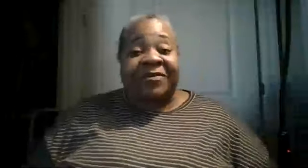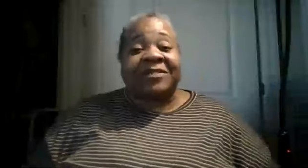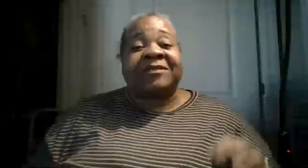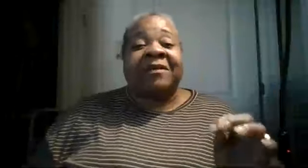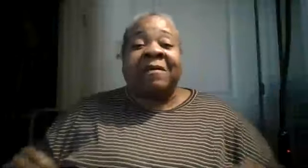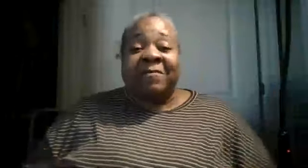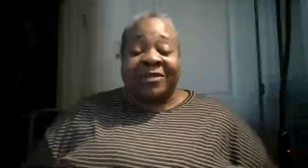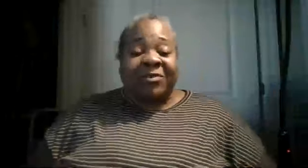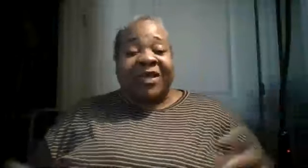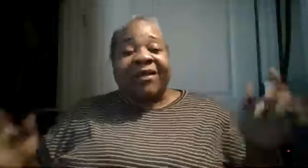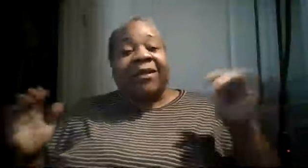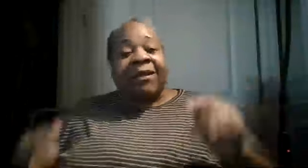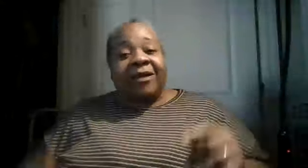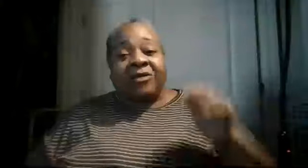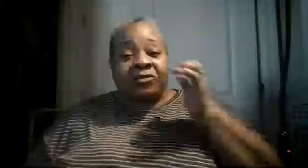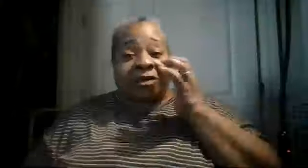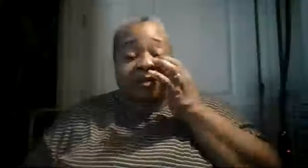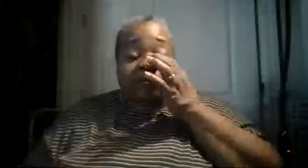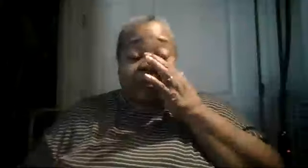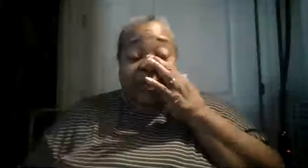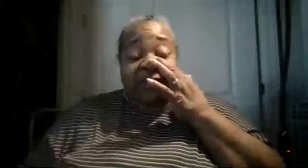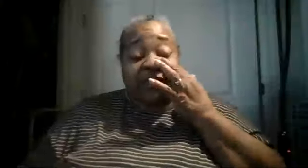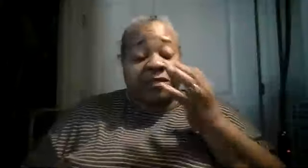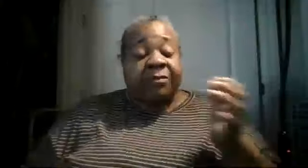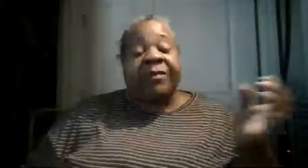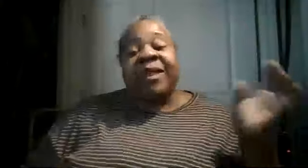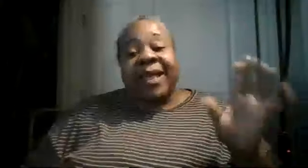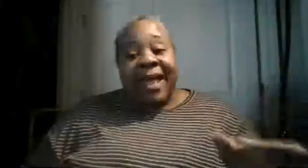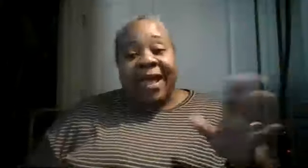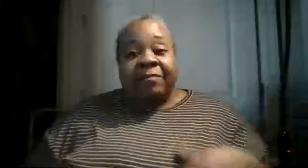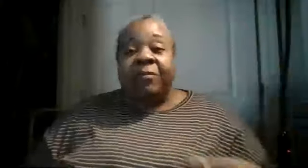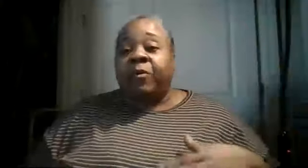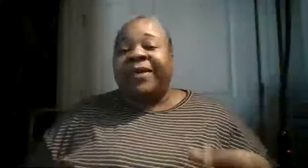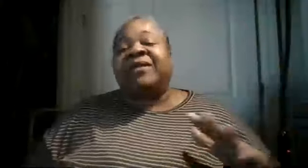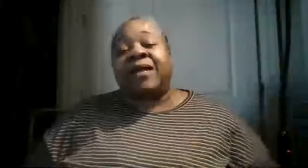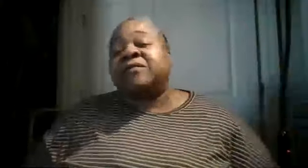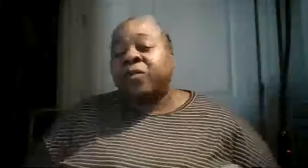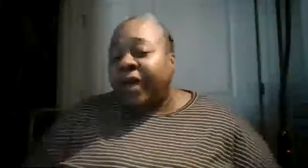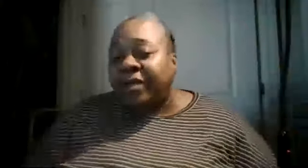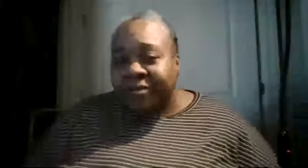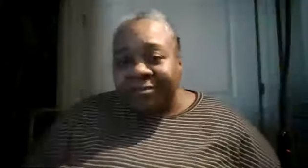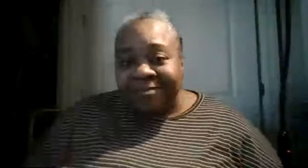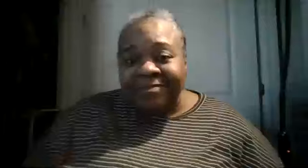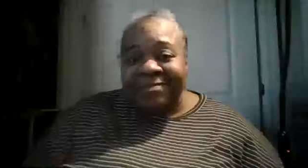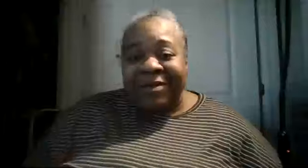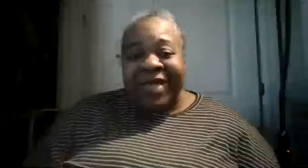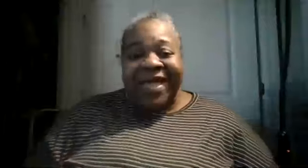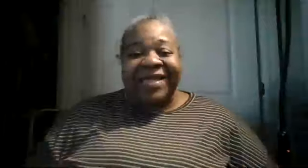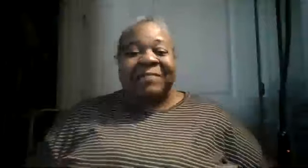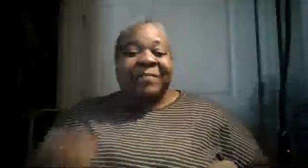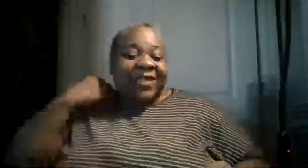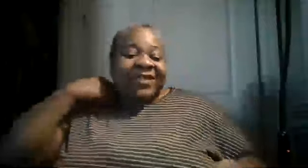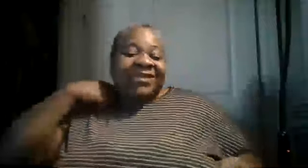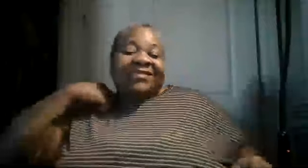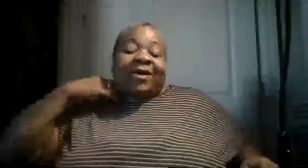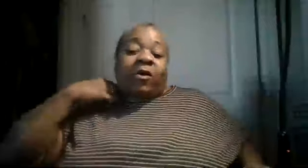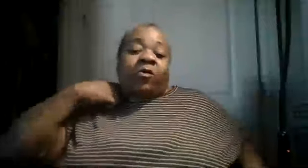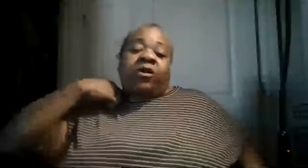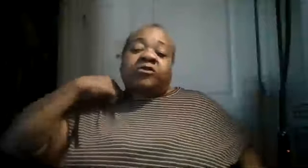difference between constructive criticism and people being not so nice. Okay? So,